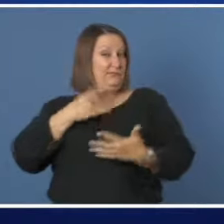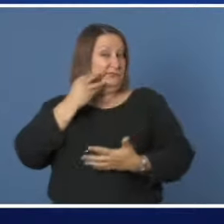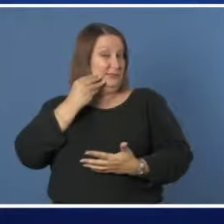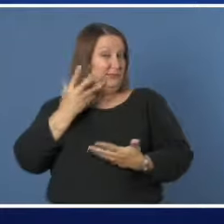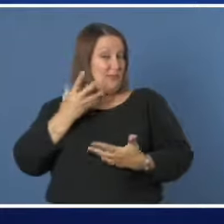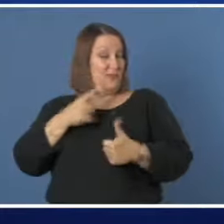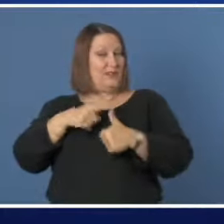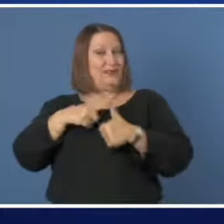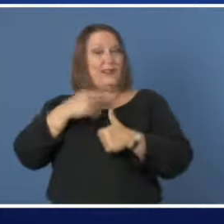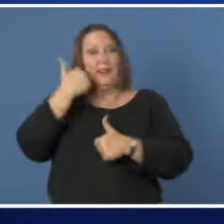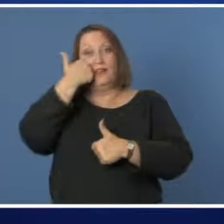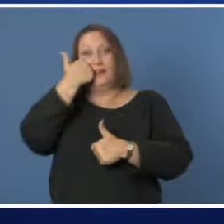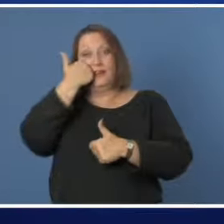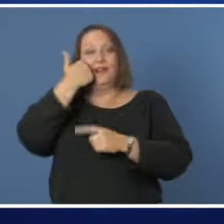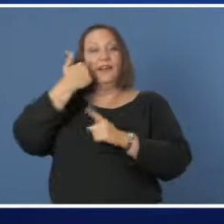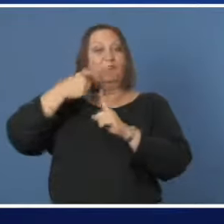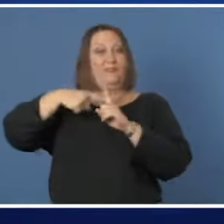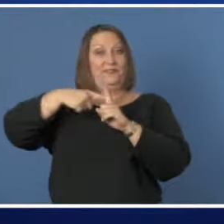High fever